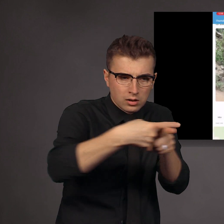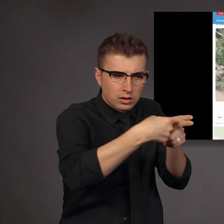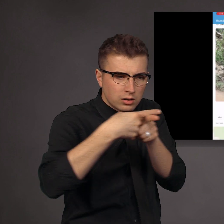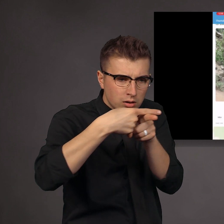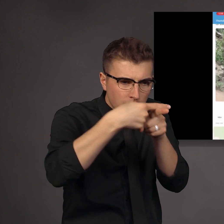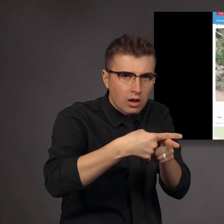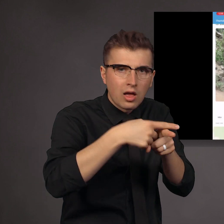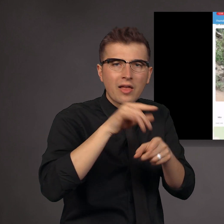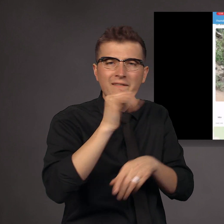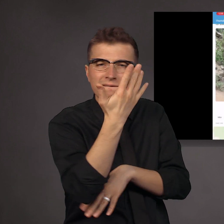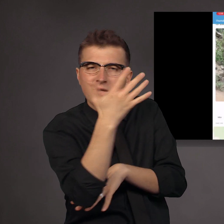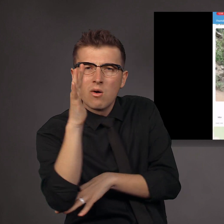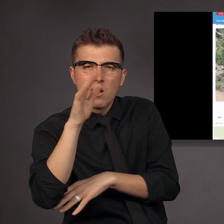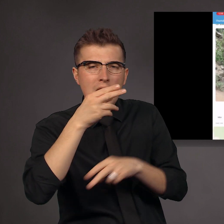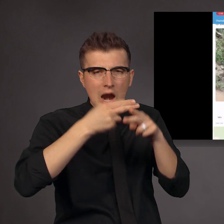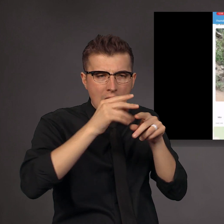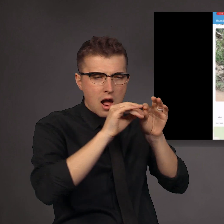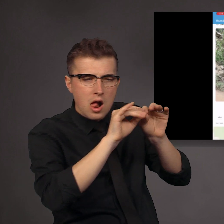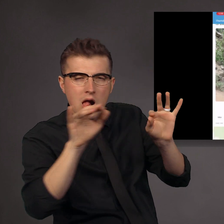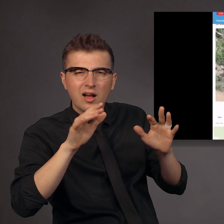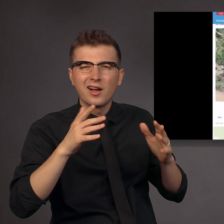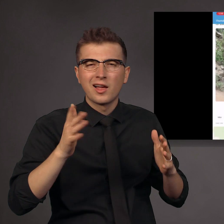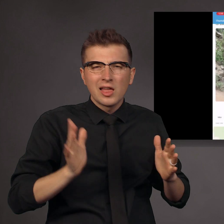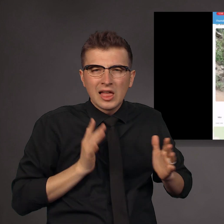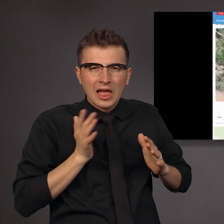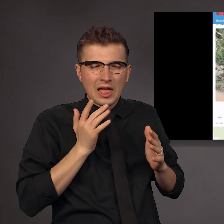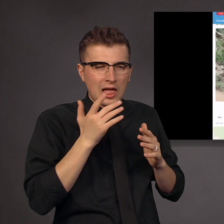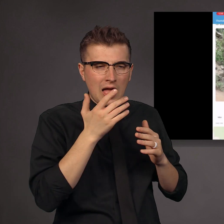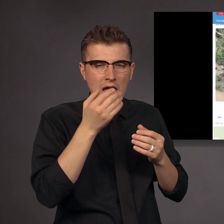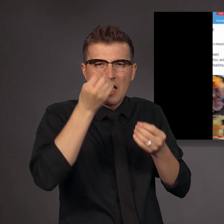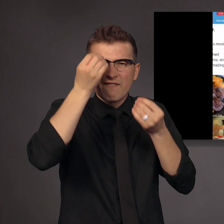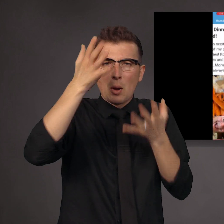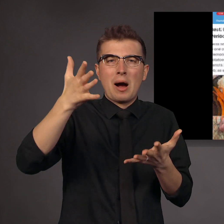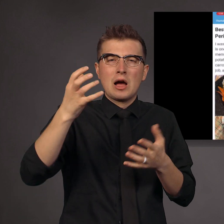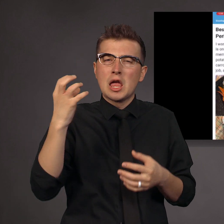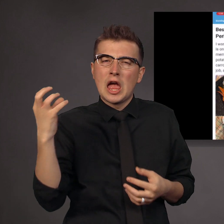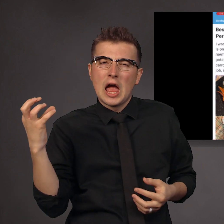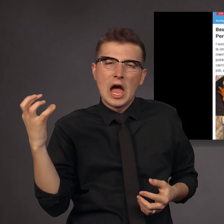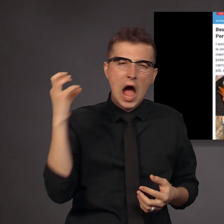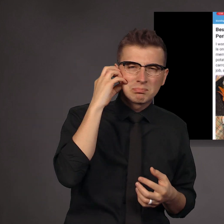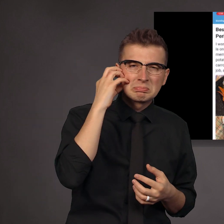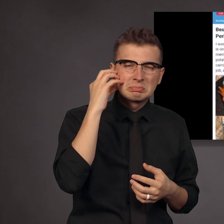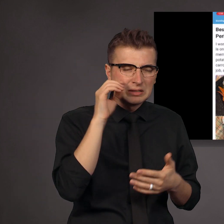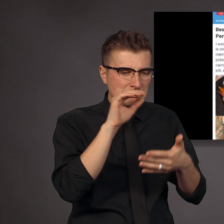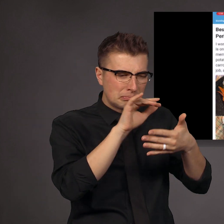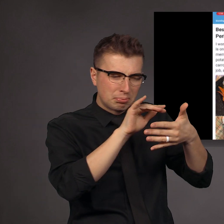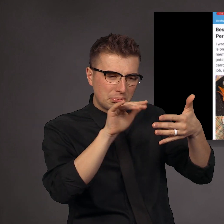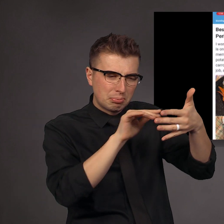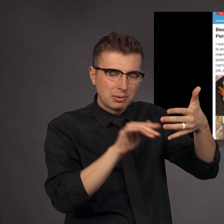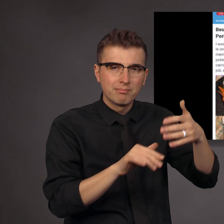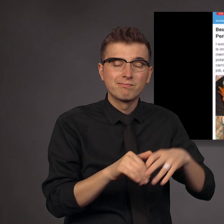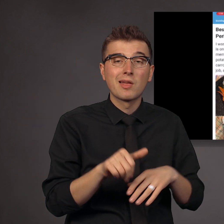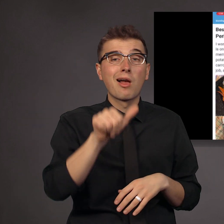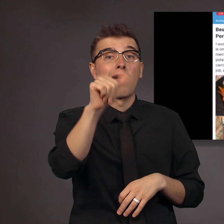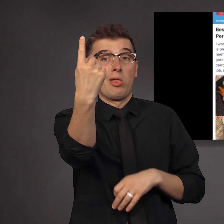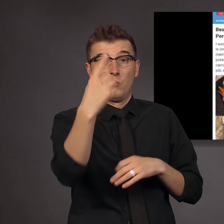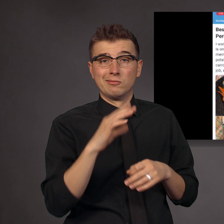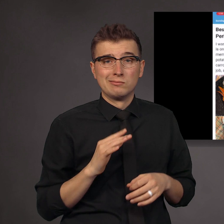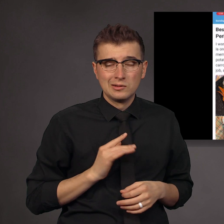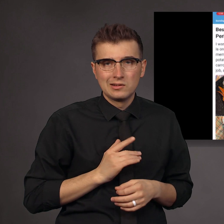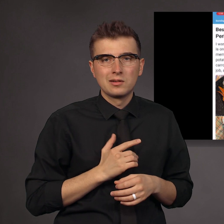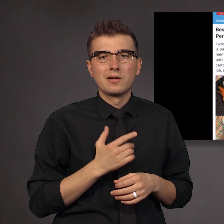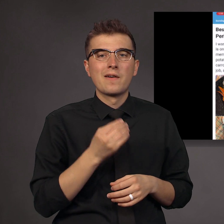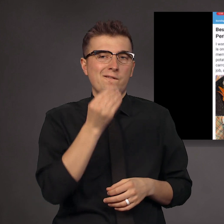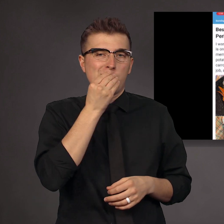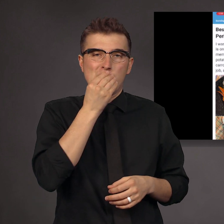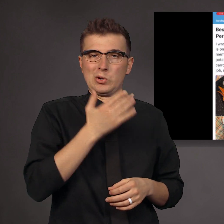Cache National Forest, all this wonderful information that you get. Another thing, I like to say food